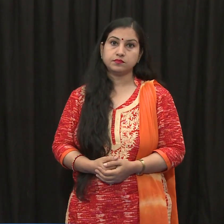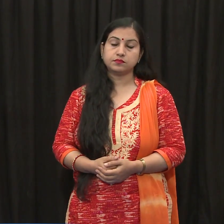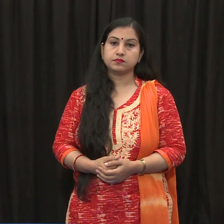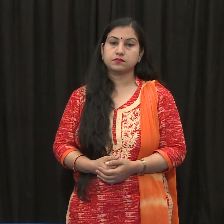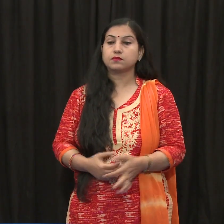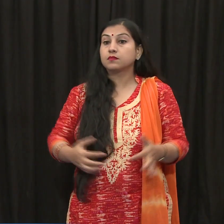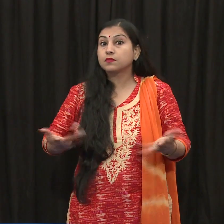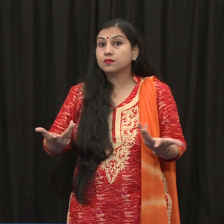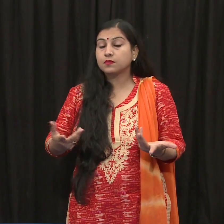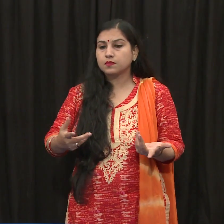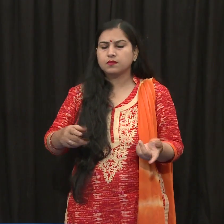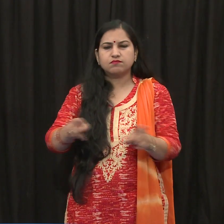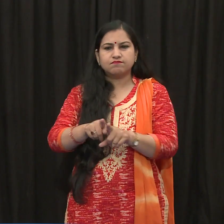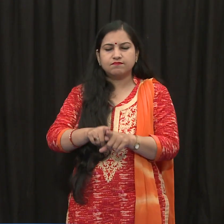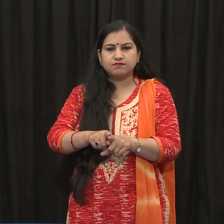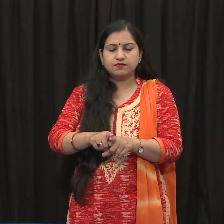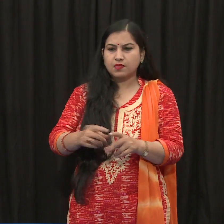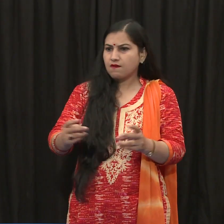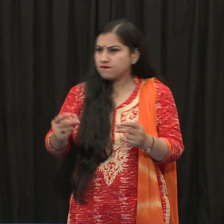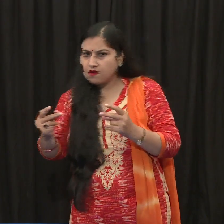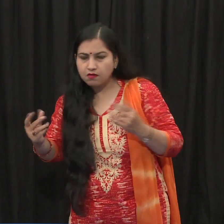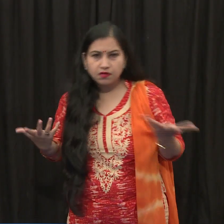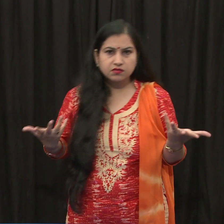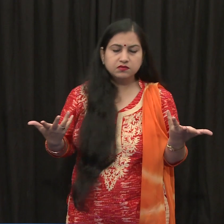to avoid hasty unnecessary changes.